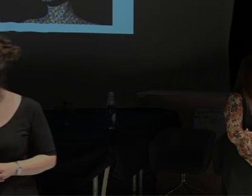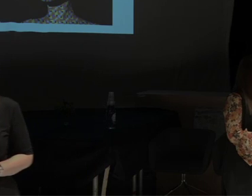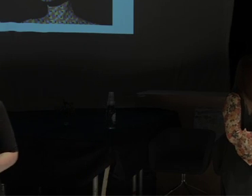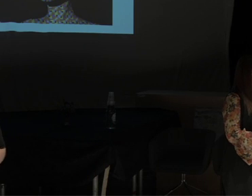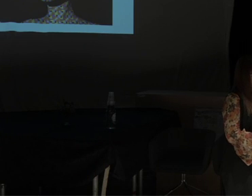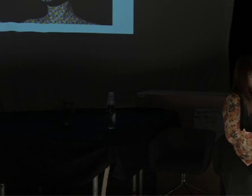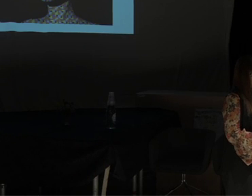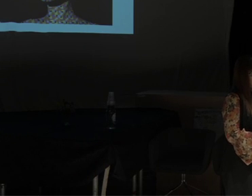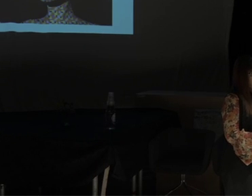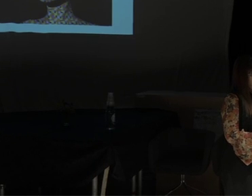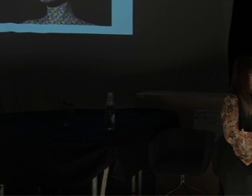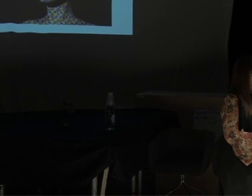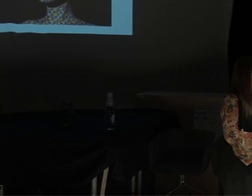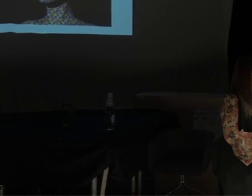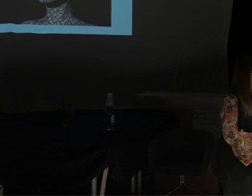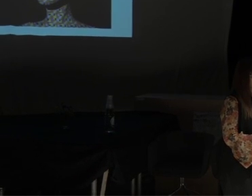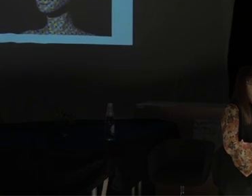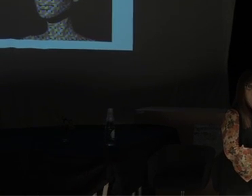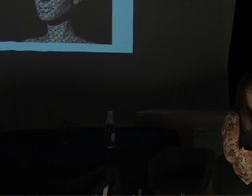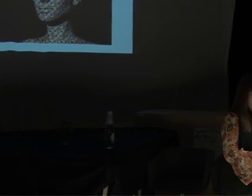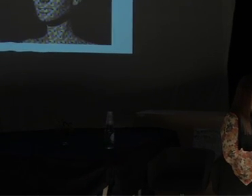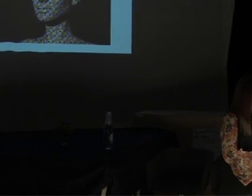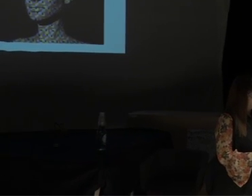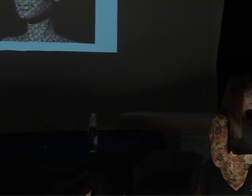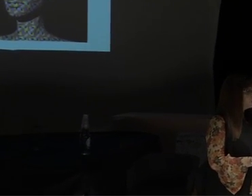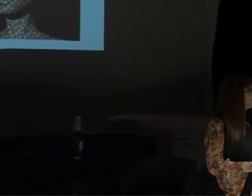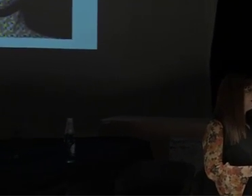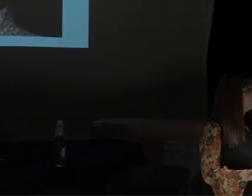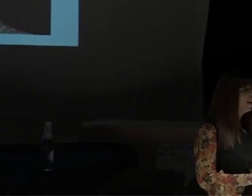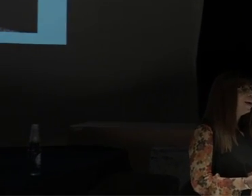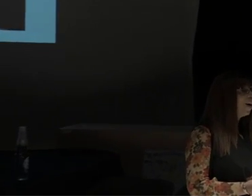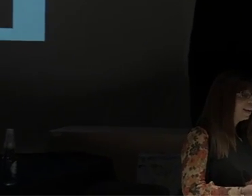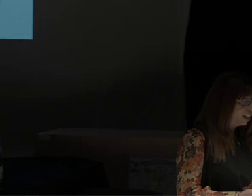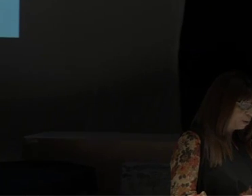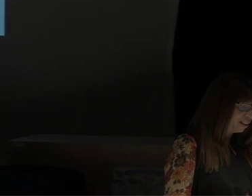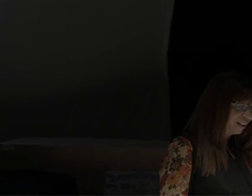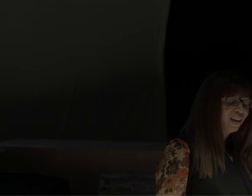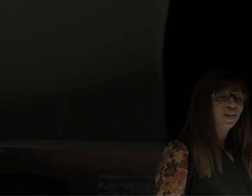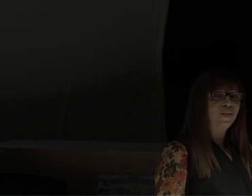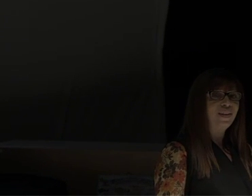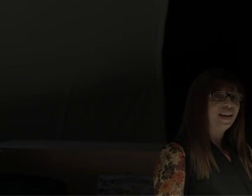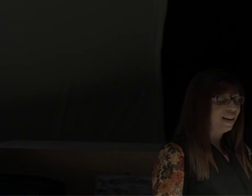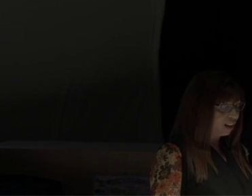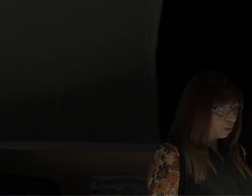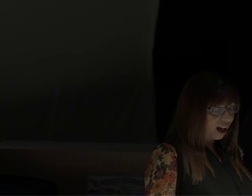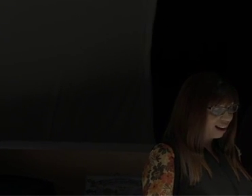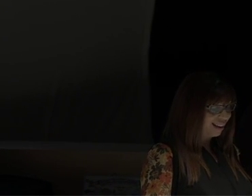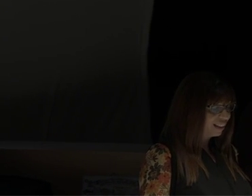identity. All this data will change the world that we see. When we are equal, there's